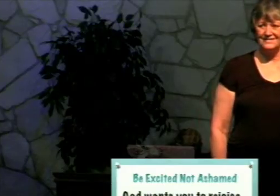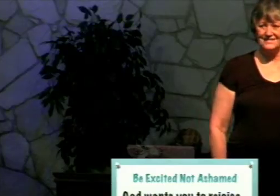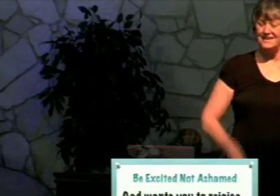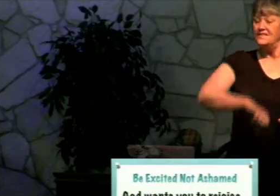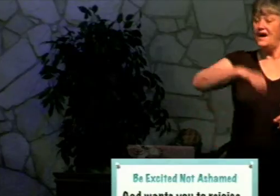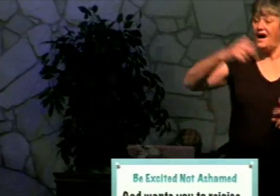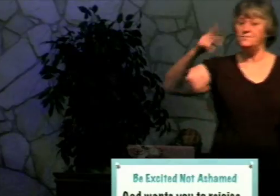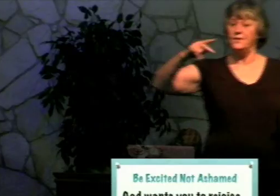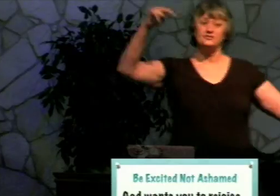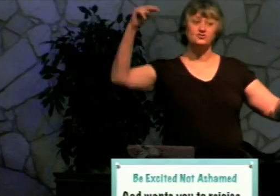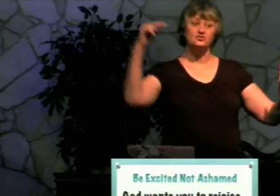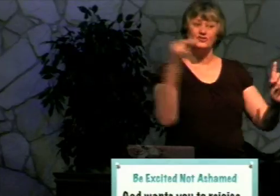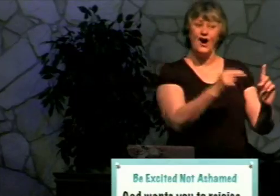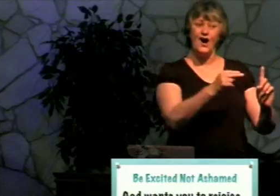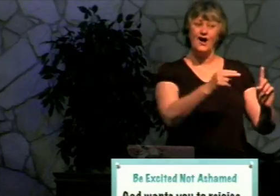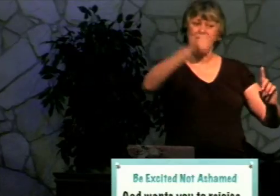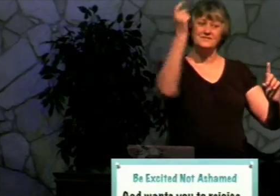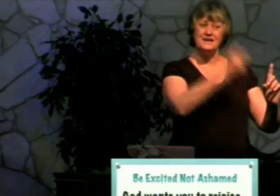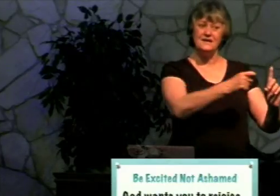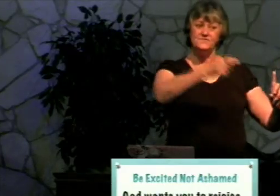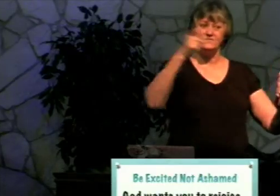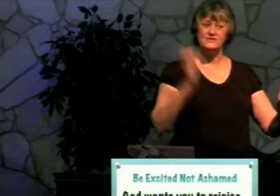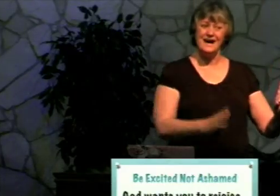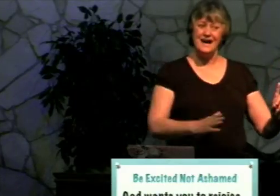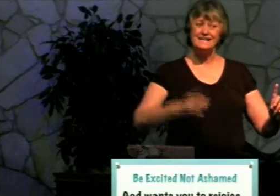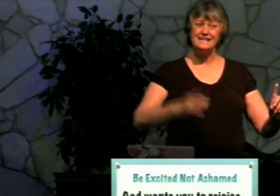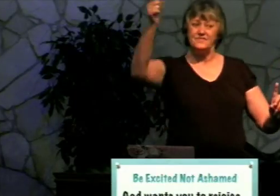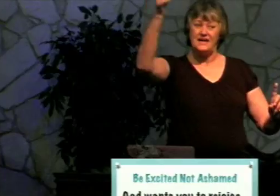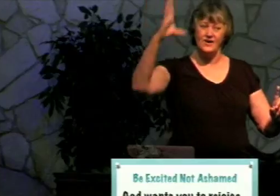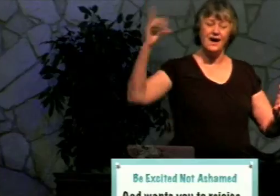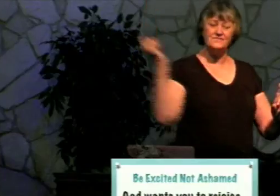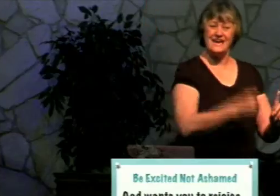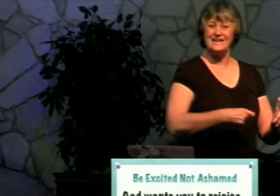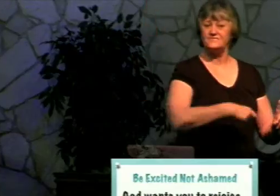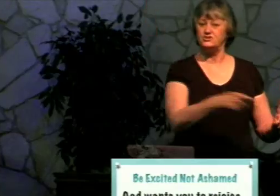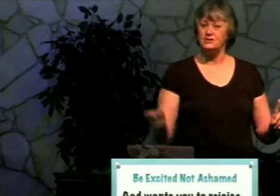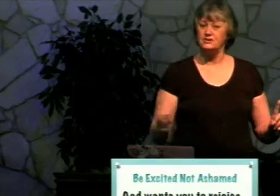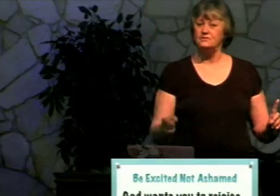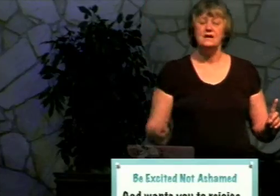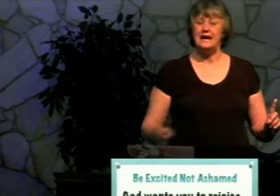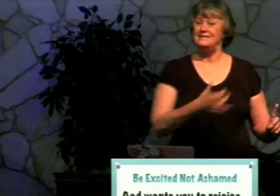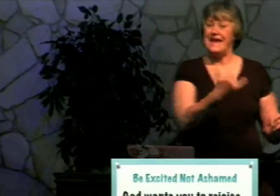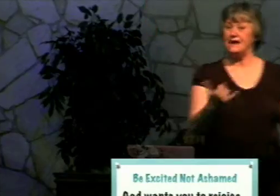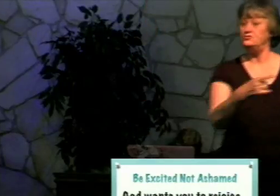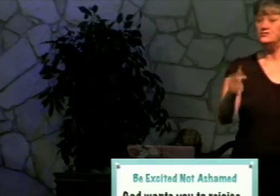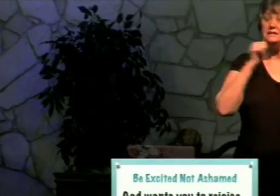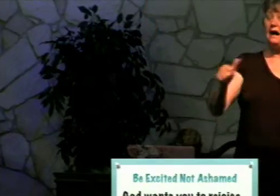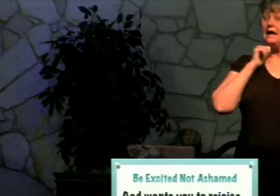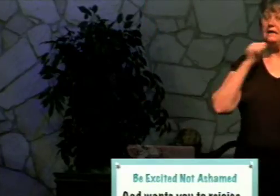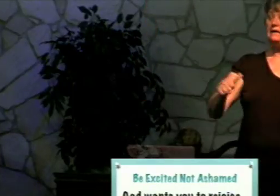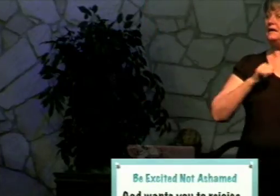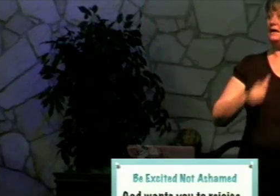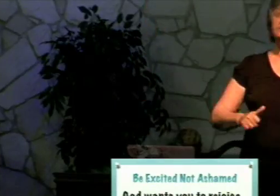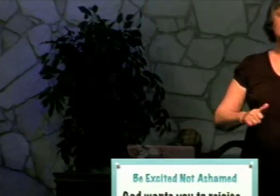See, the other person saw the gift of God that God gave to you, and now you're denying it.